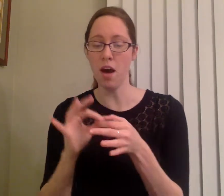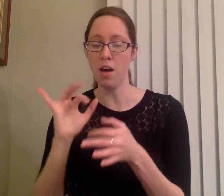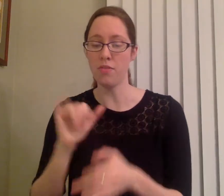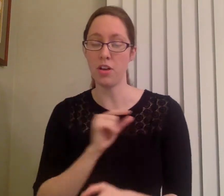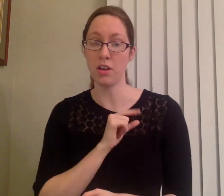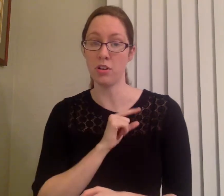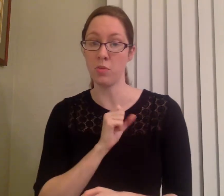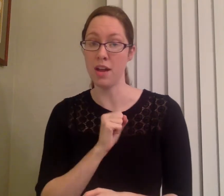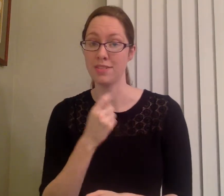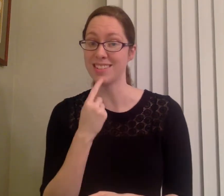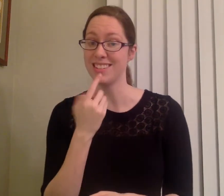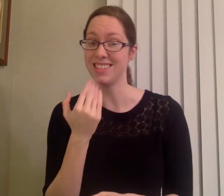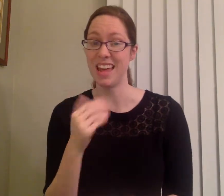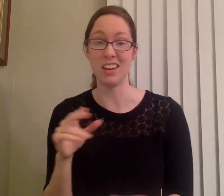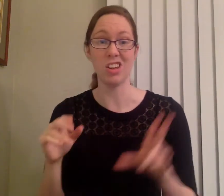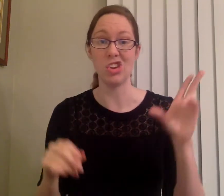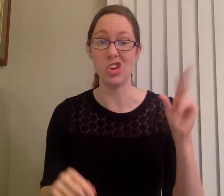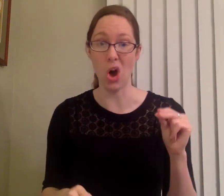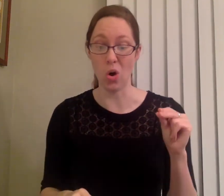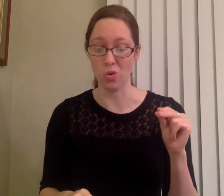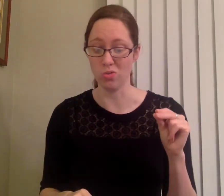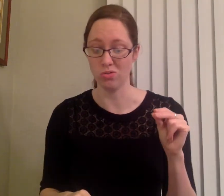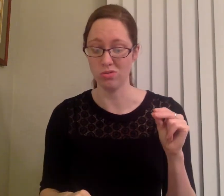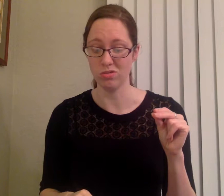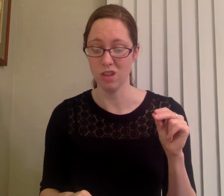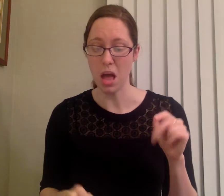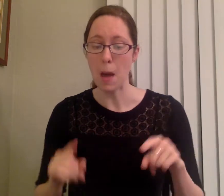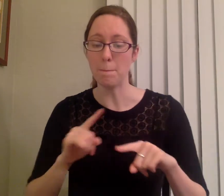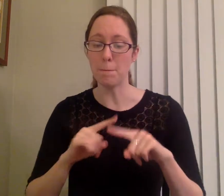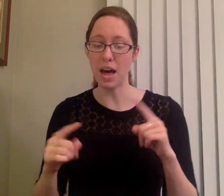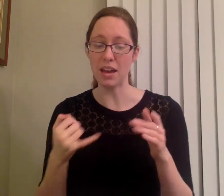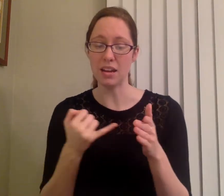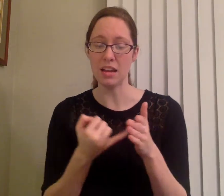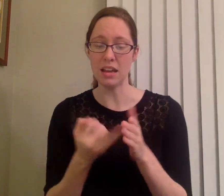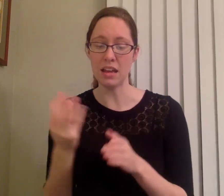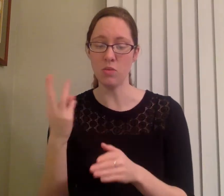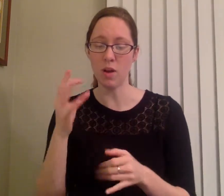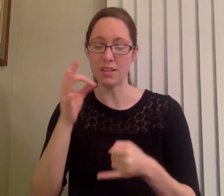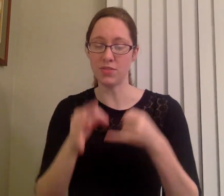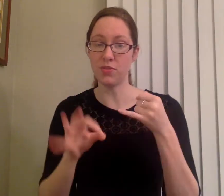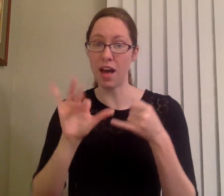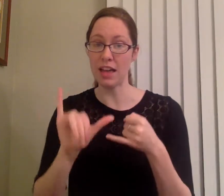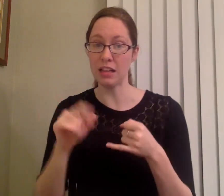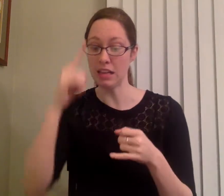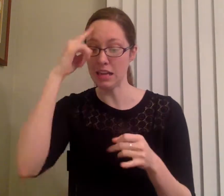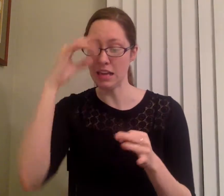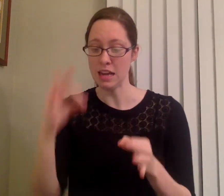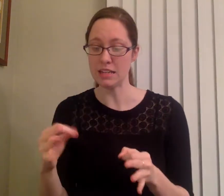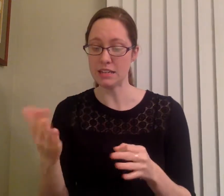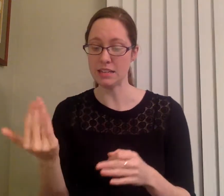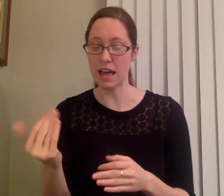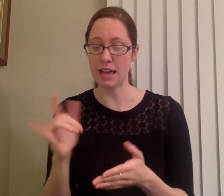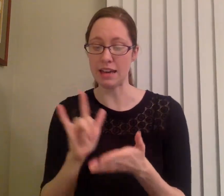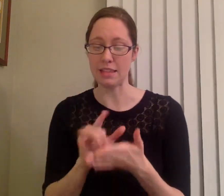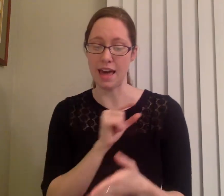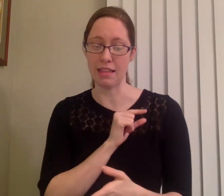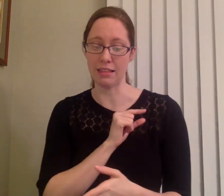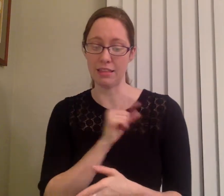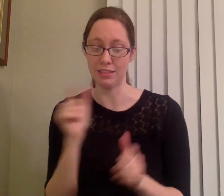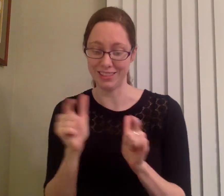of the grunts said no. But it was finally decided that